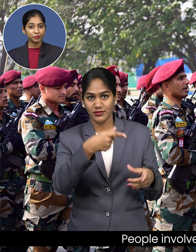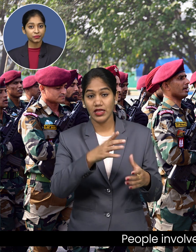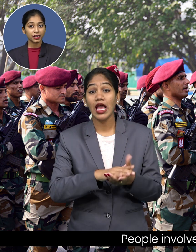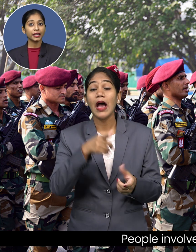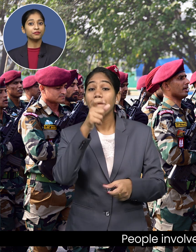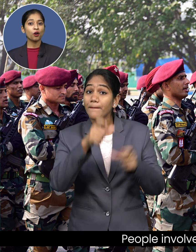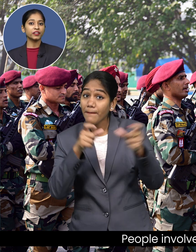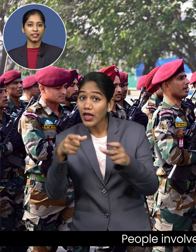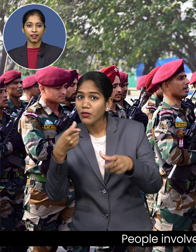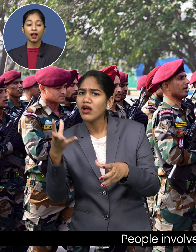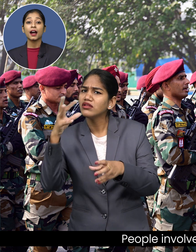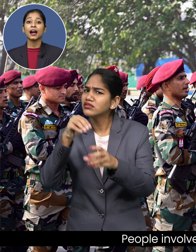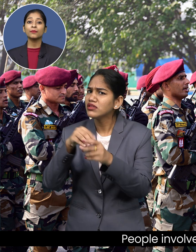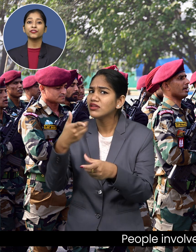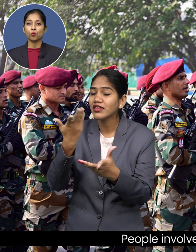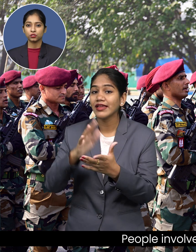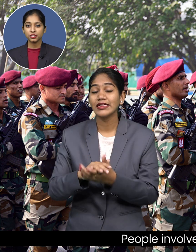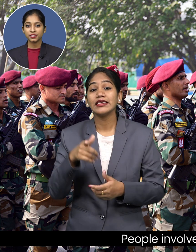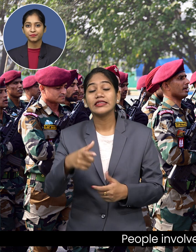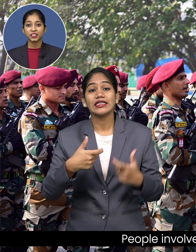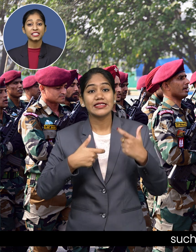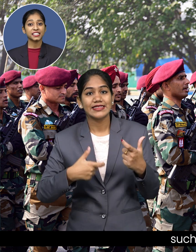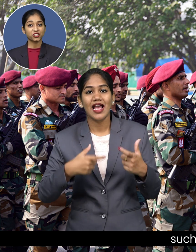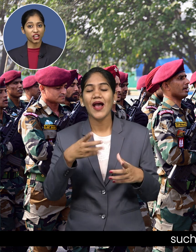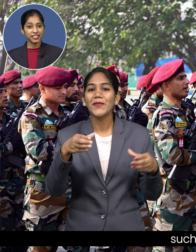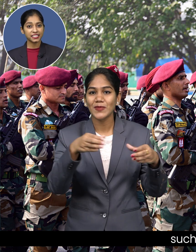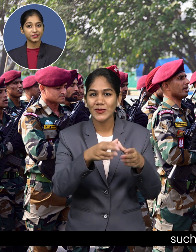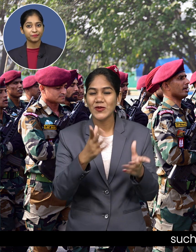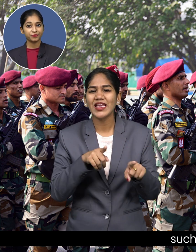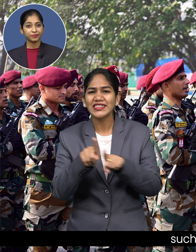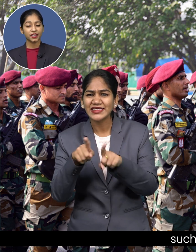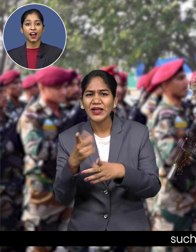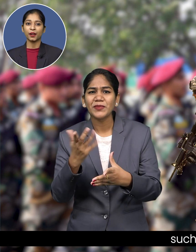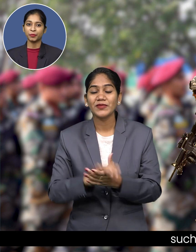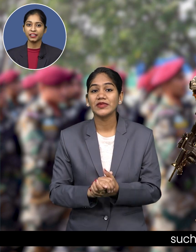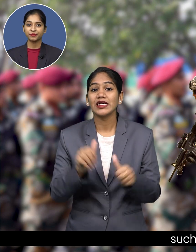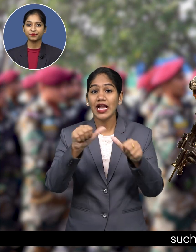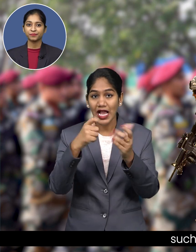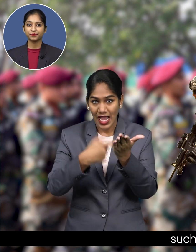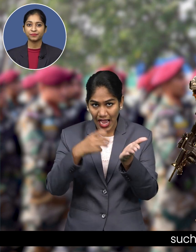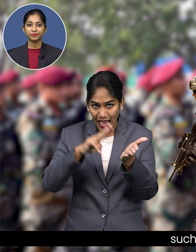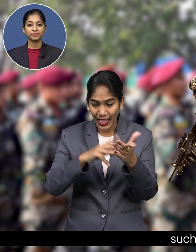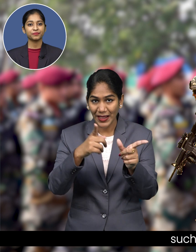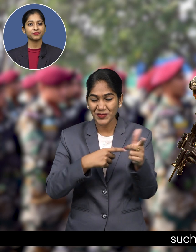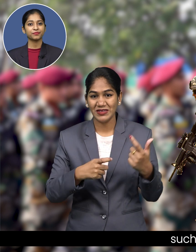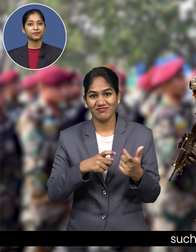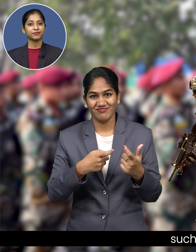People involved in the armed forces such as the army,